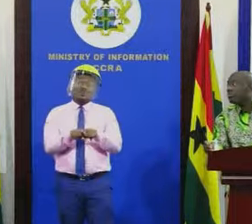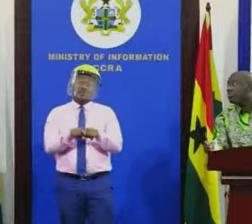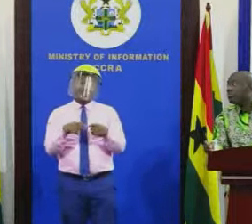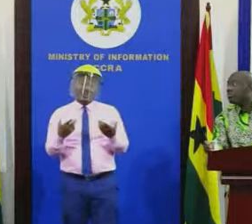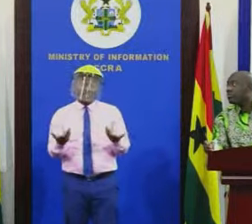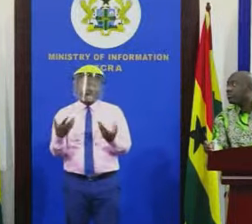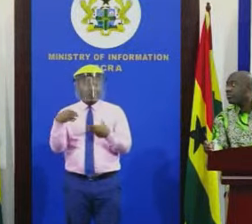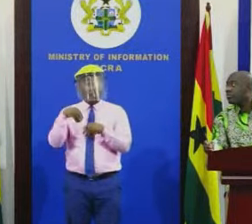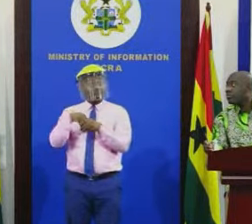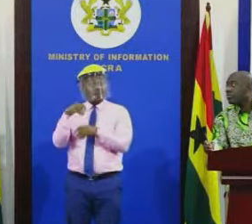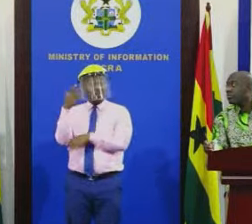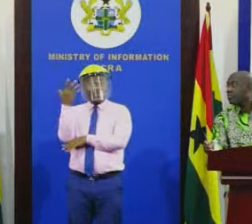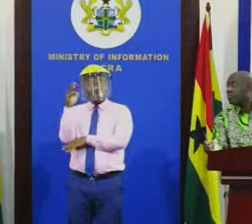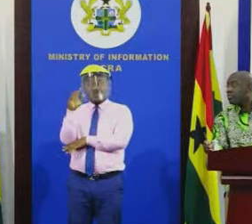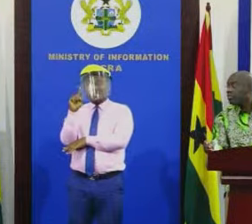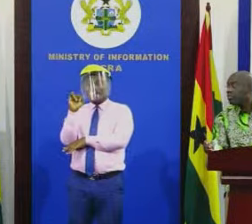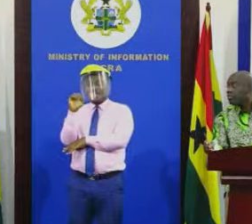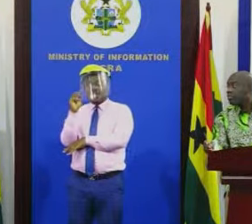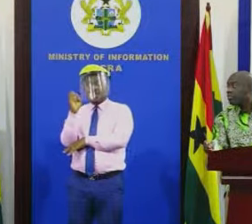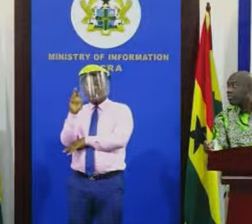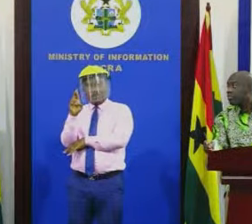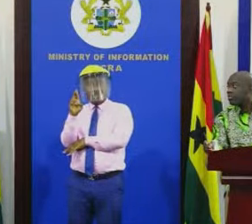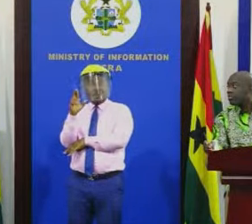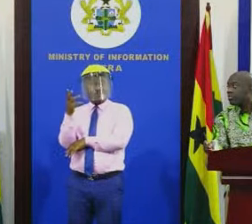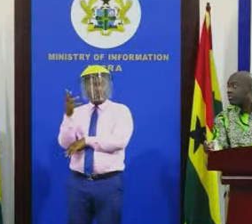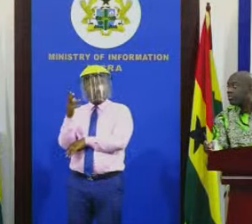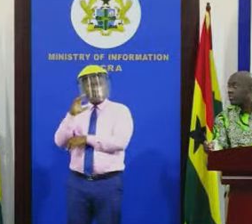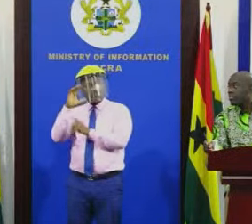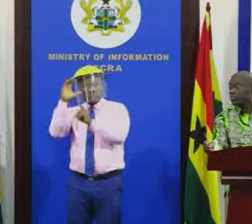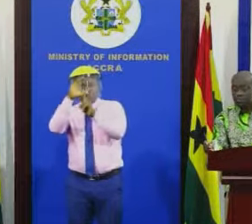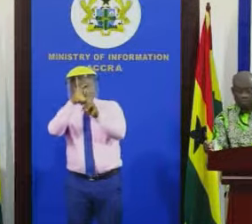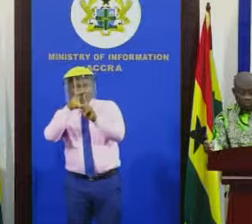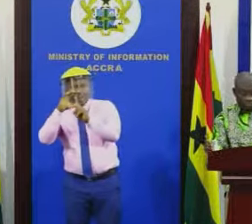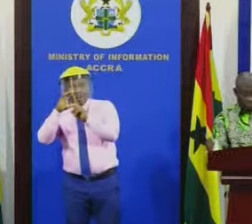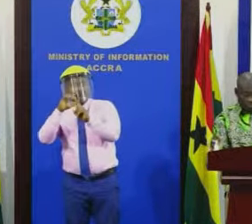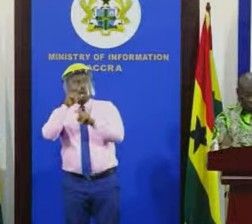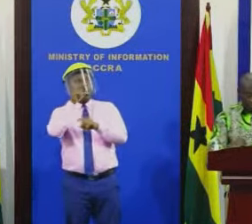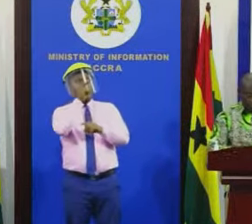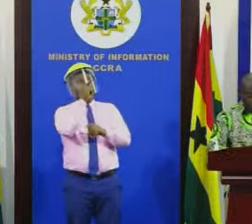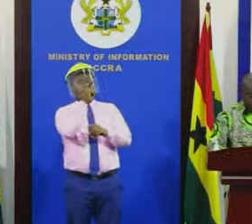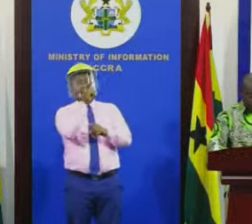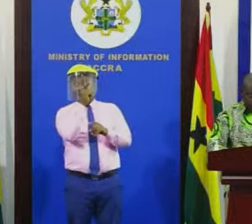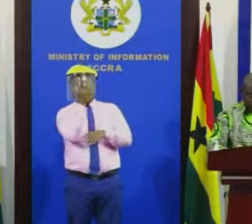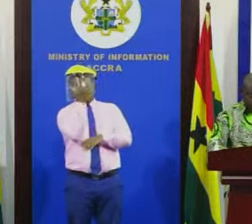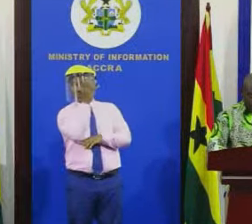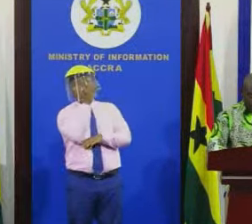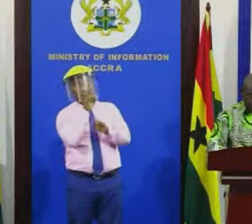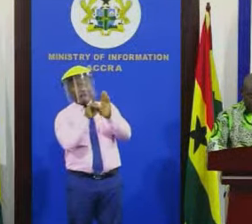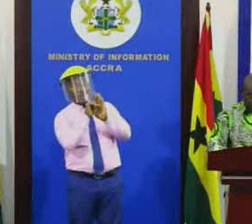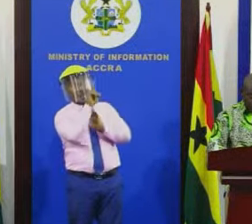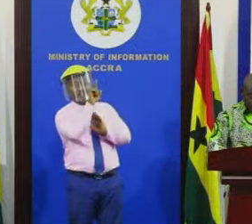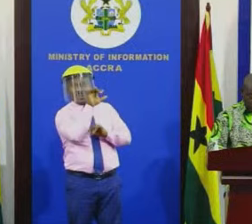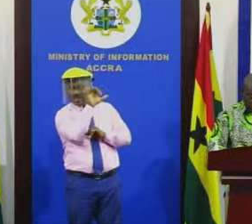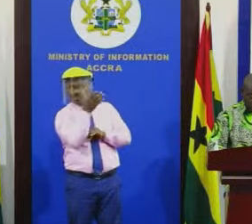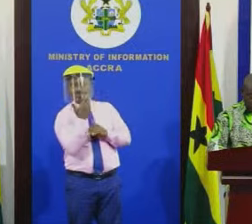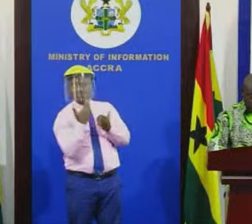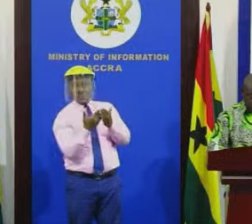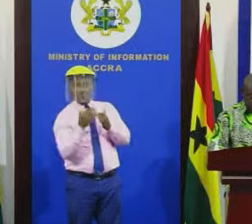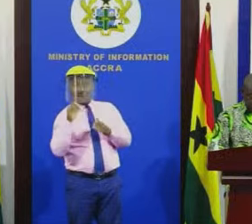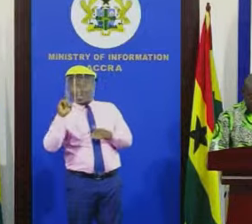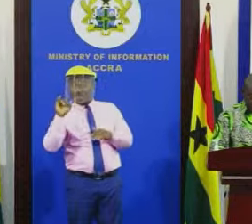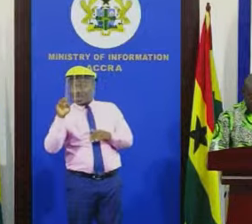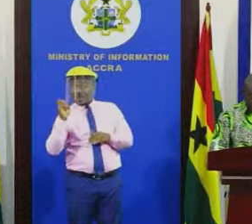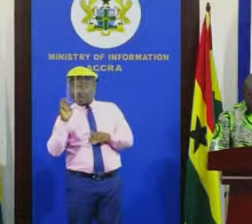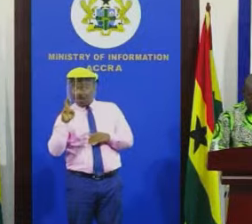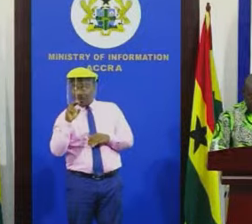into the timber business. When you go into the forest, you go around searching till you get the trees that you require. Our concern in terms of the site that we